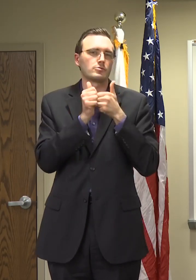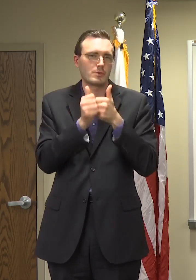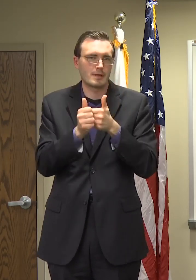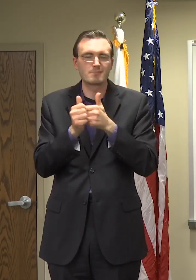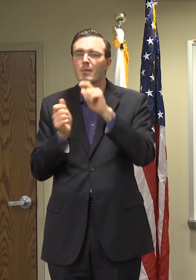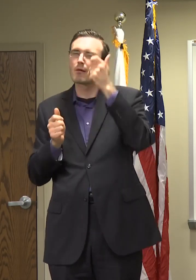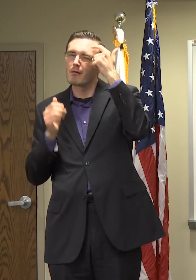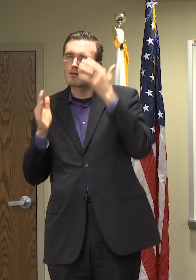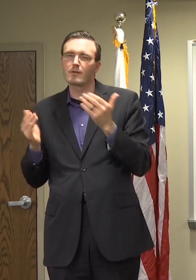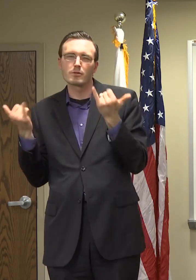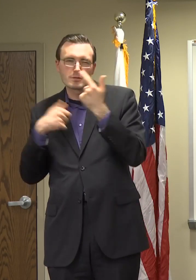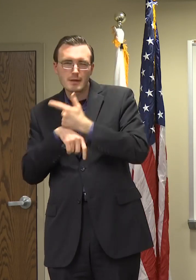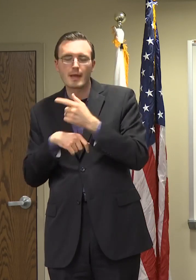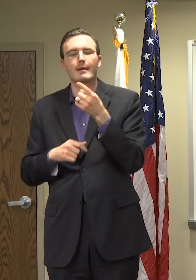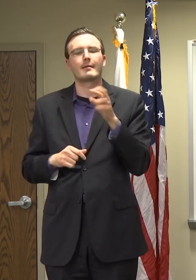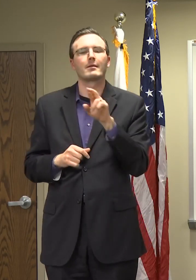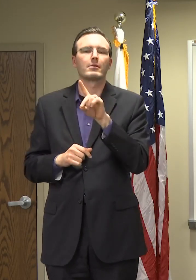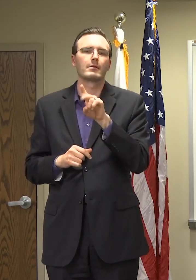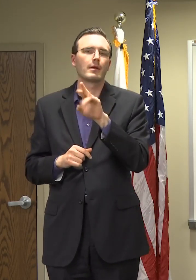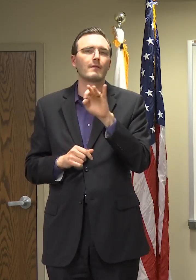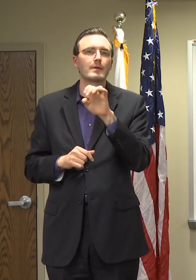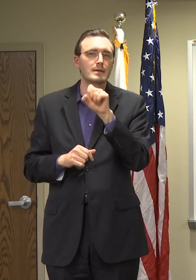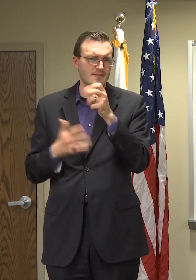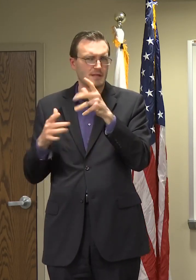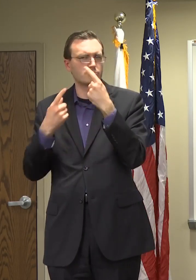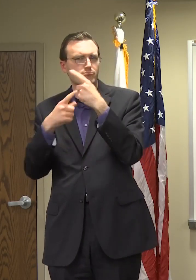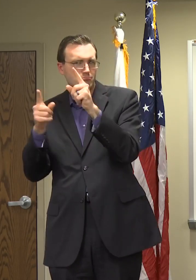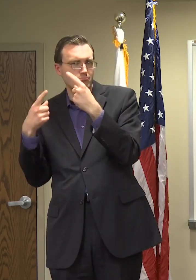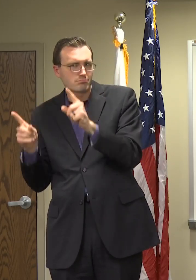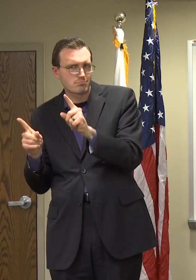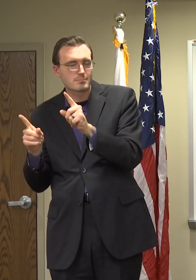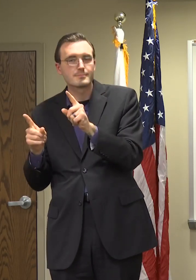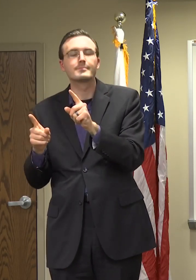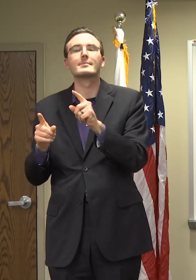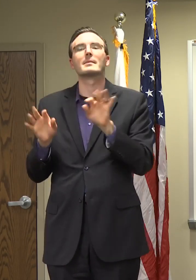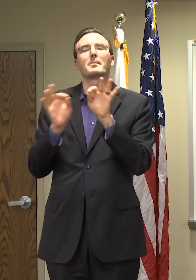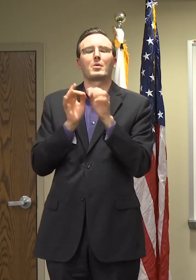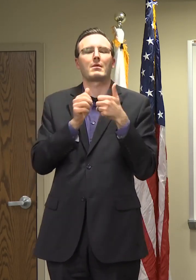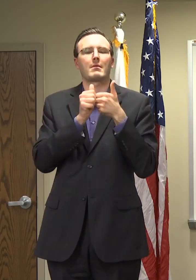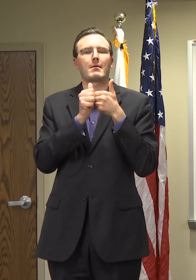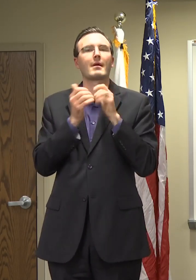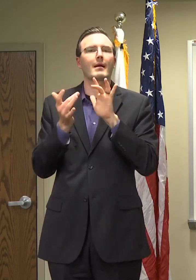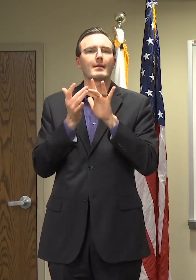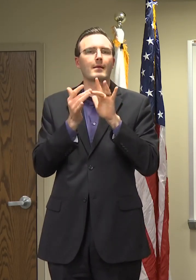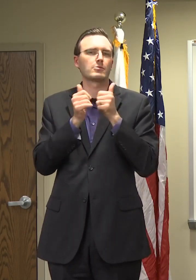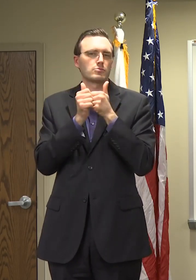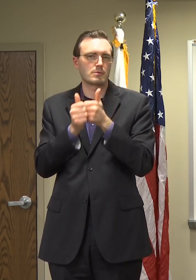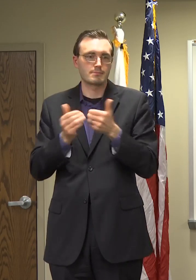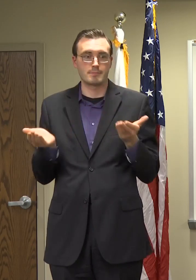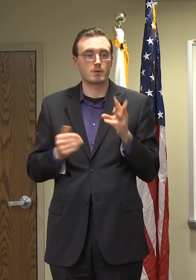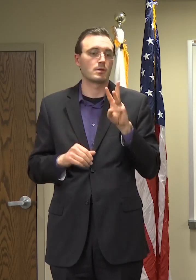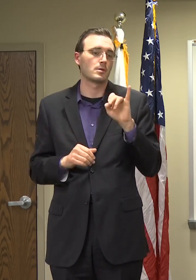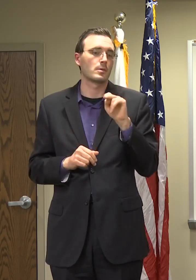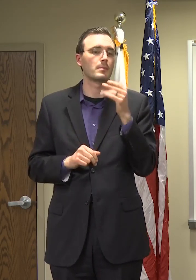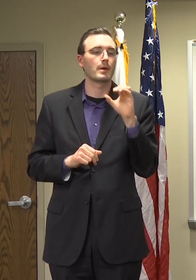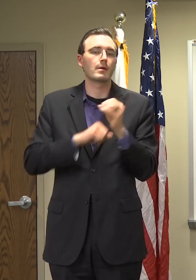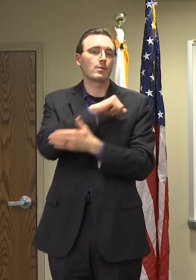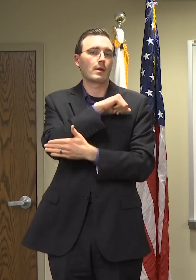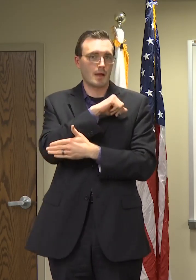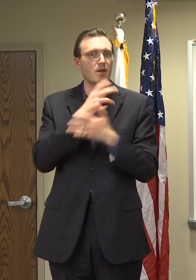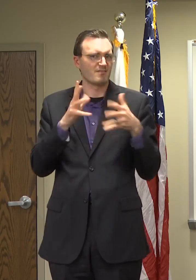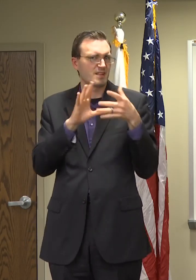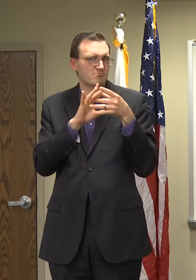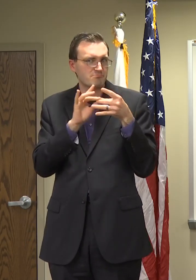heard about the importance of contact tracing. And here in Winnebago County, we've talked about this. And we initiate contact tracing